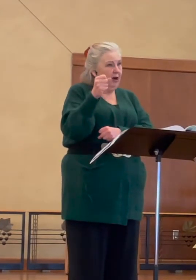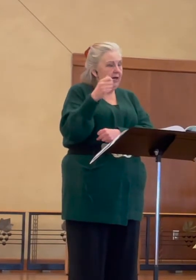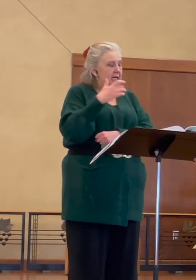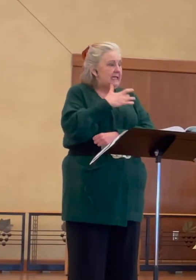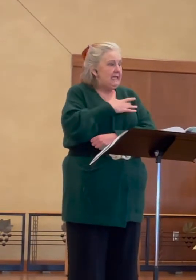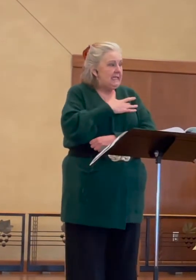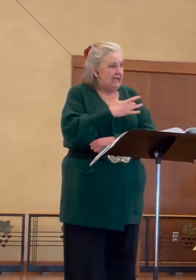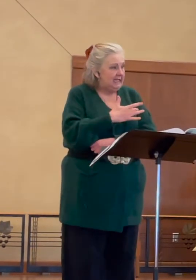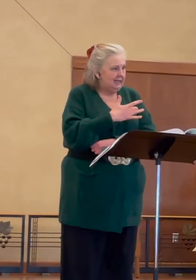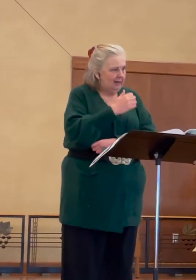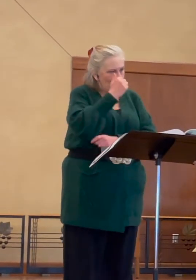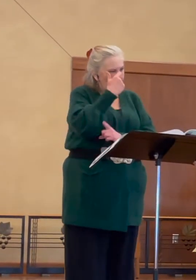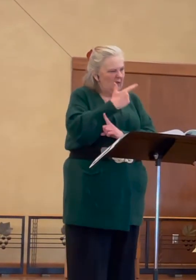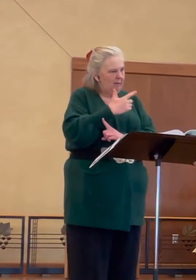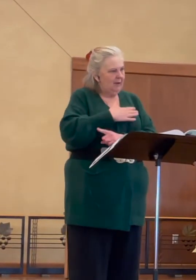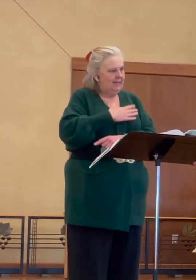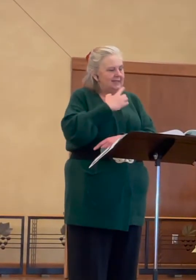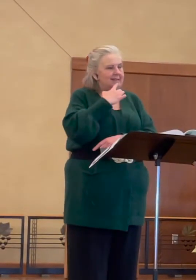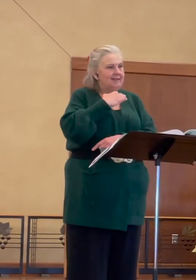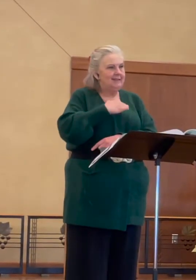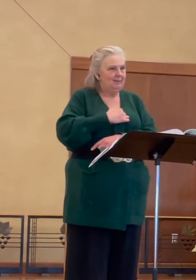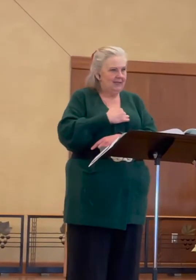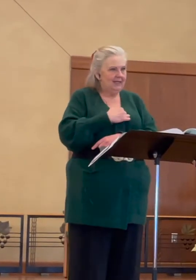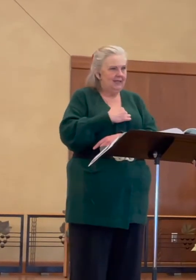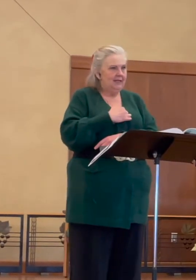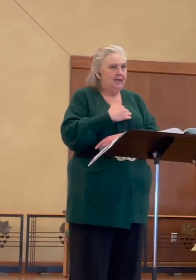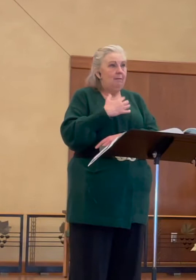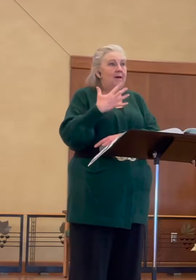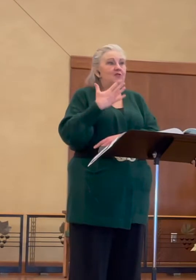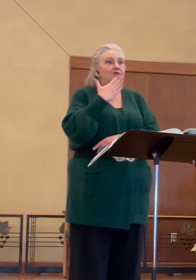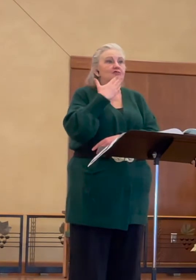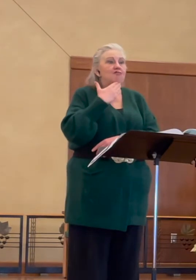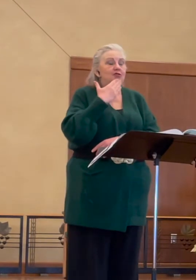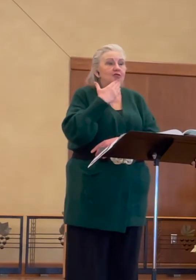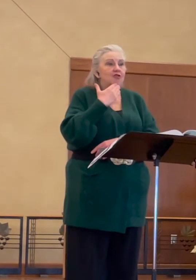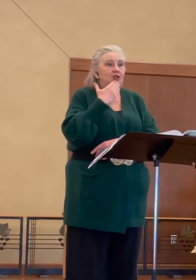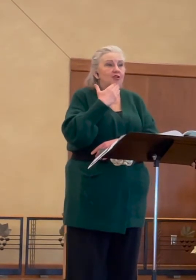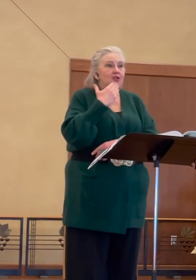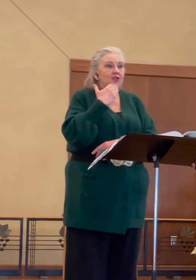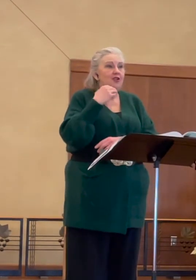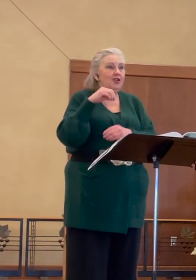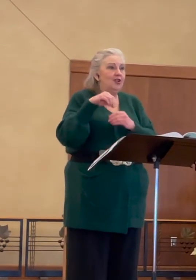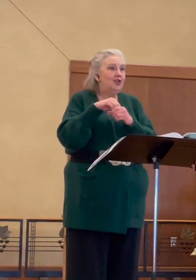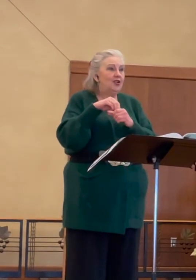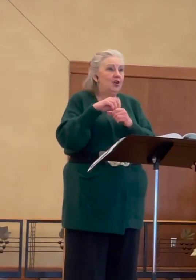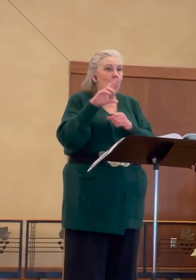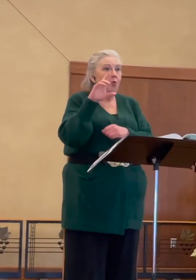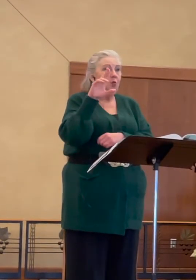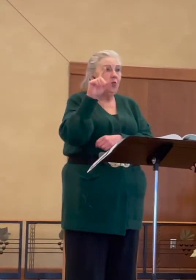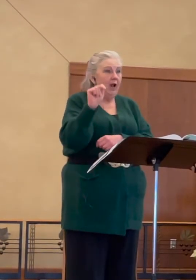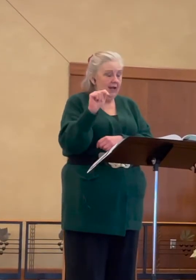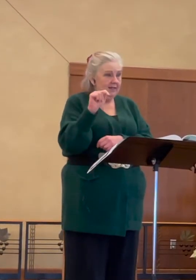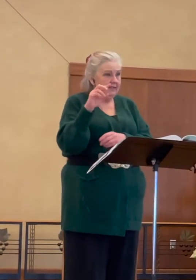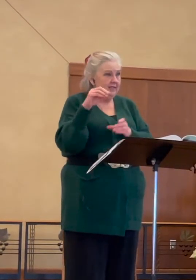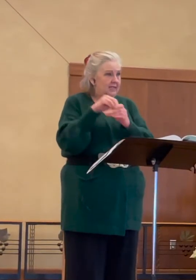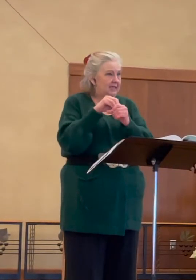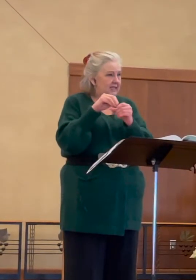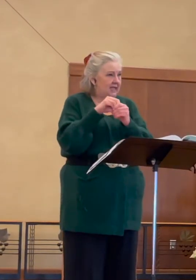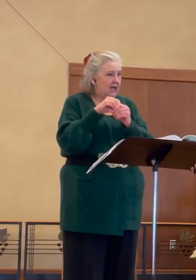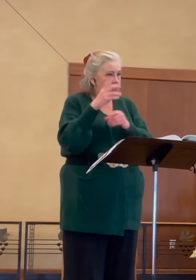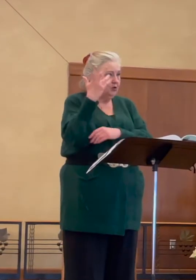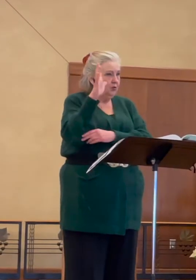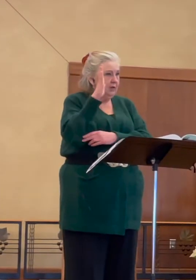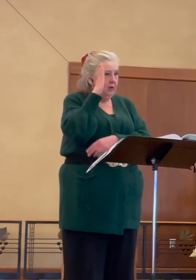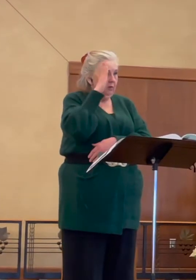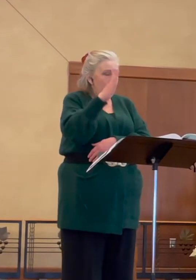tells me, because they are have a high sugar content, of rotting from the inside. And I